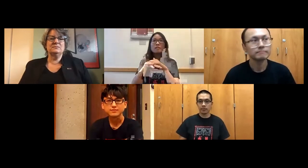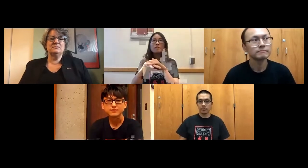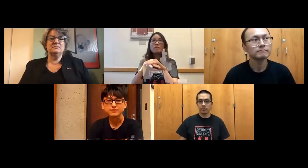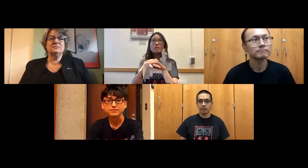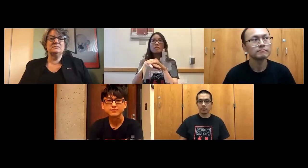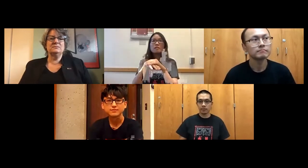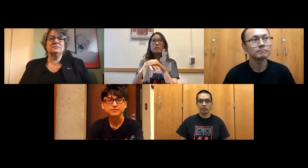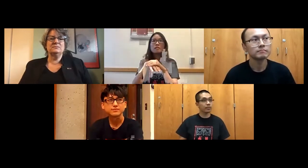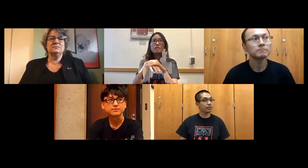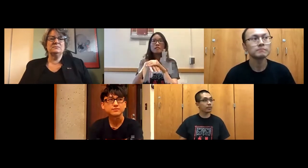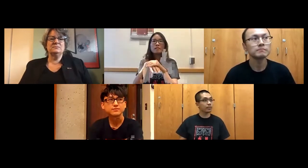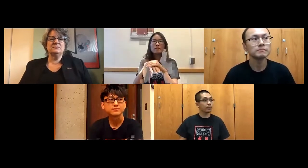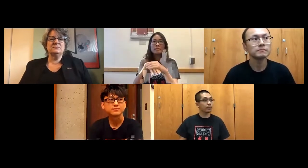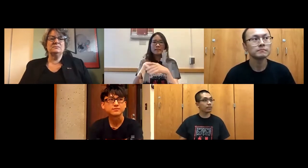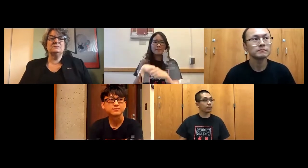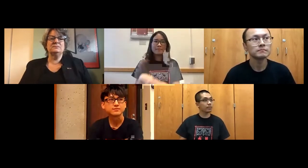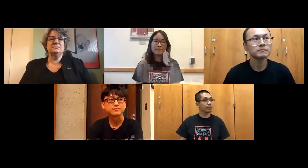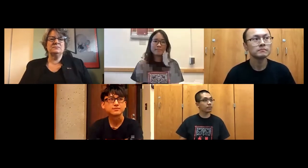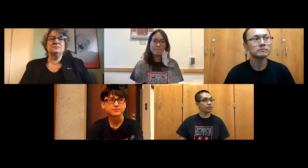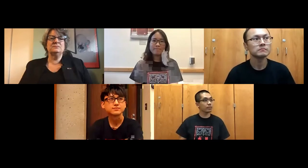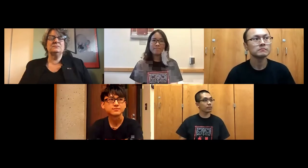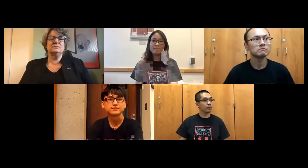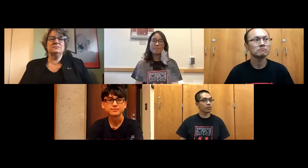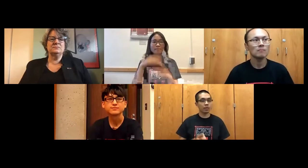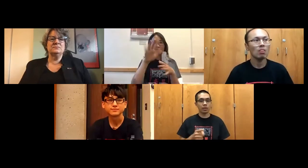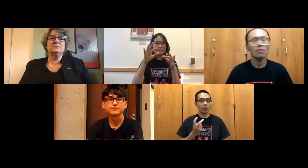Korean Sign Language. We had access to sign language interpreters.